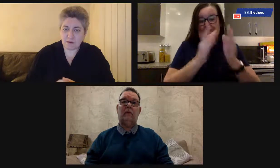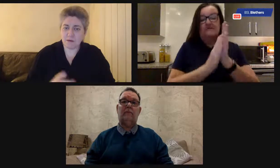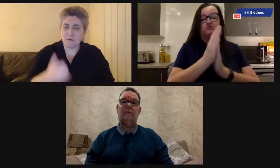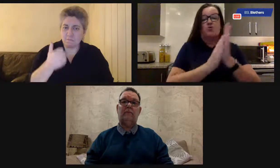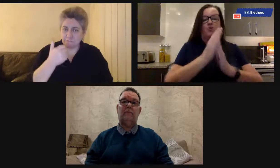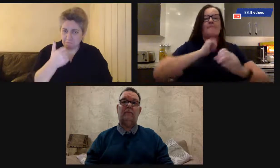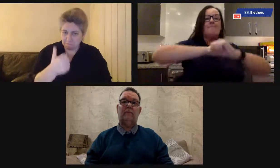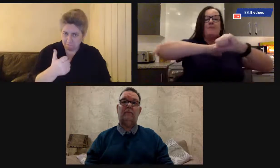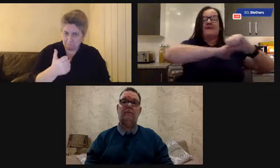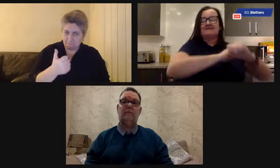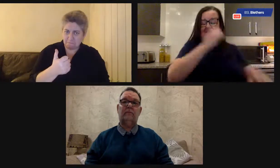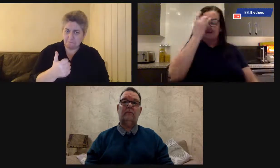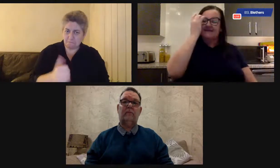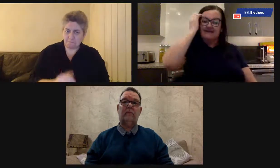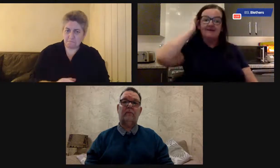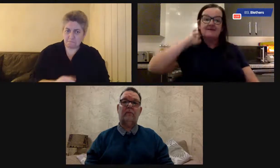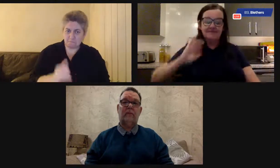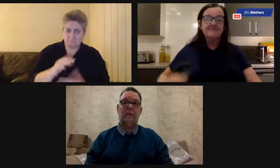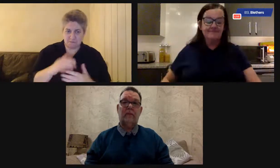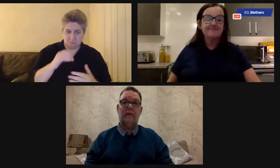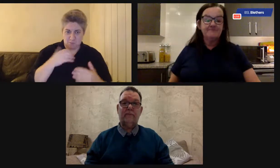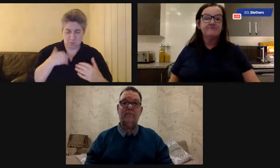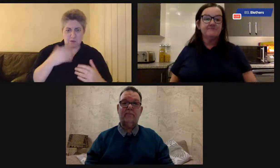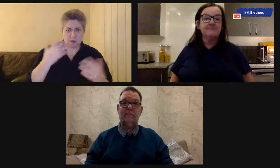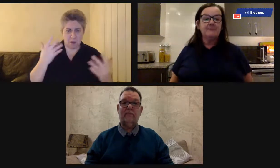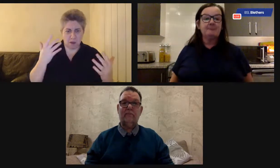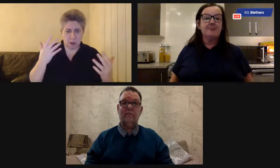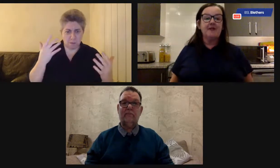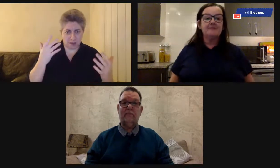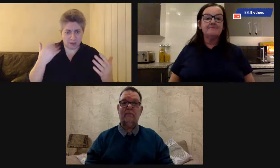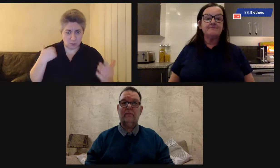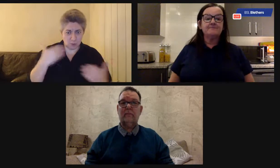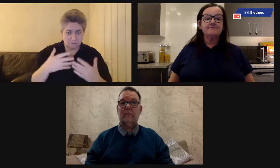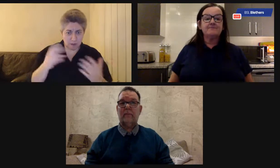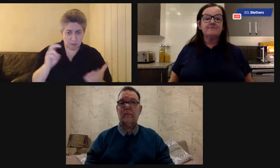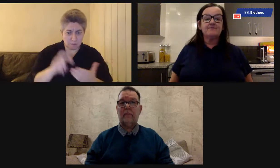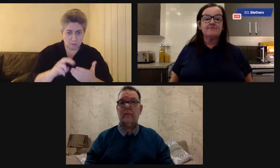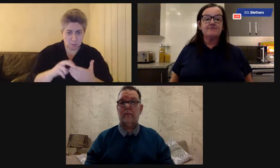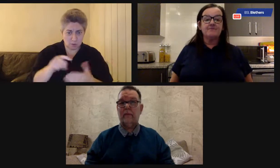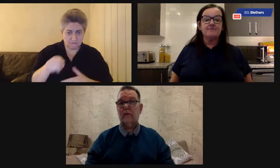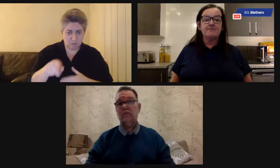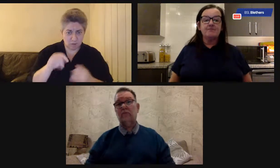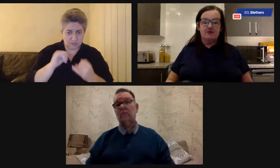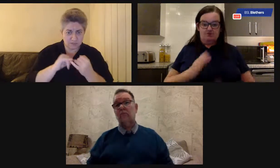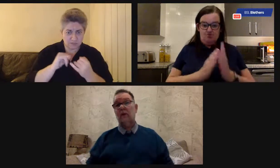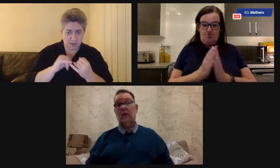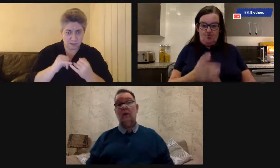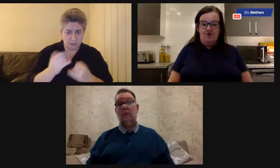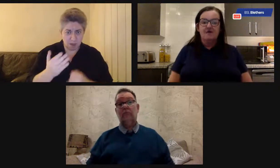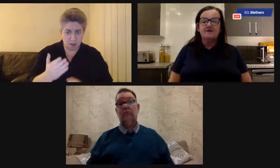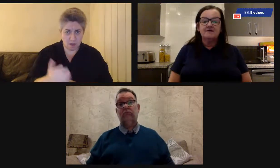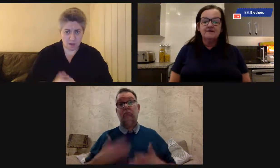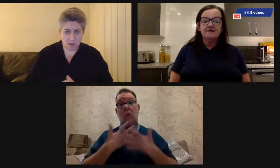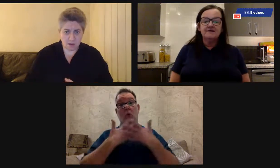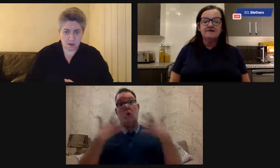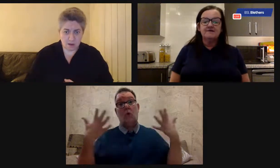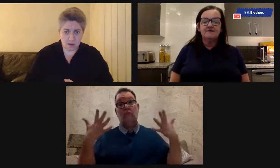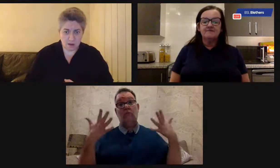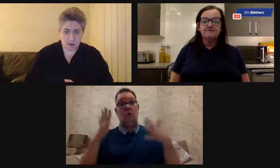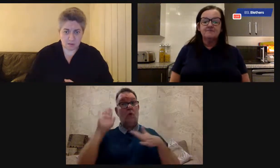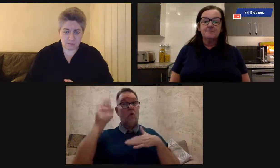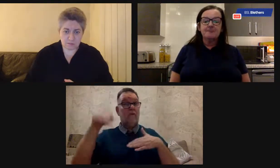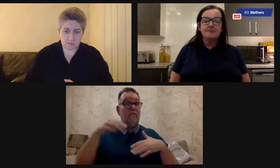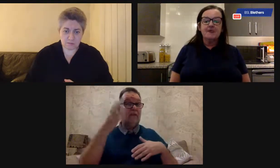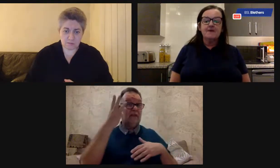Uh, I can share that news later on when we're ready to publicise it. So, how many have booked for this so far